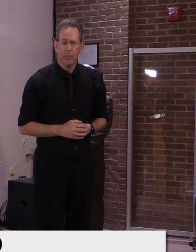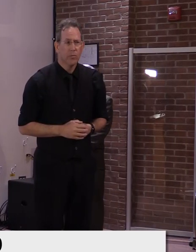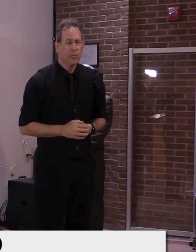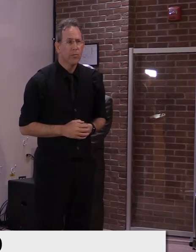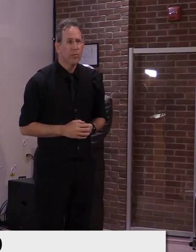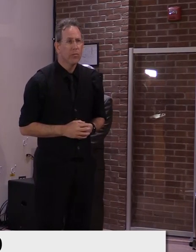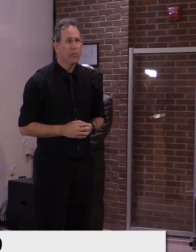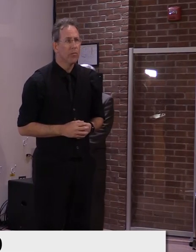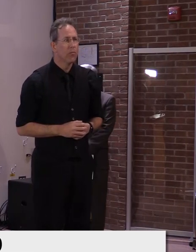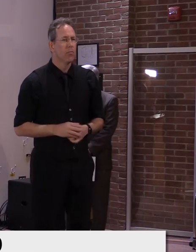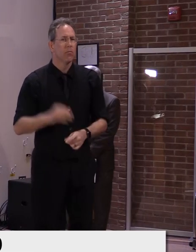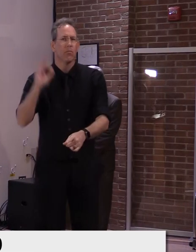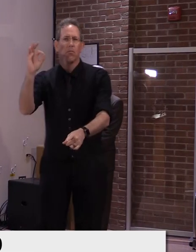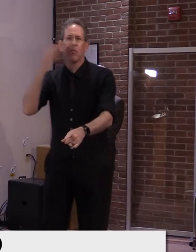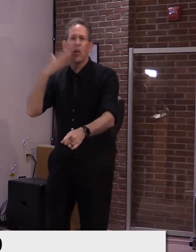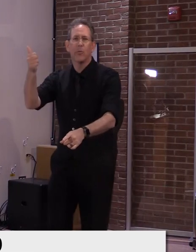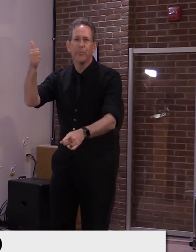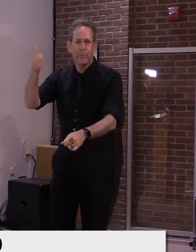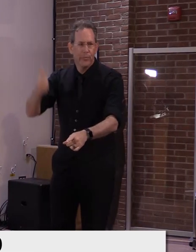All right, thank you.